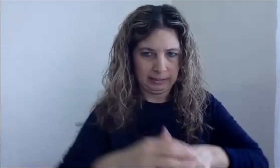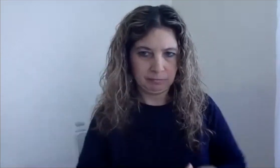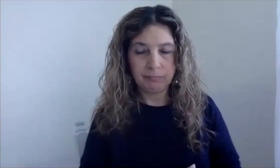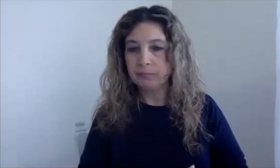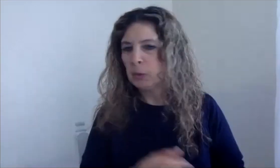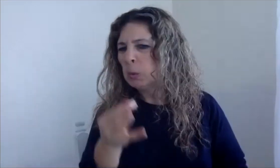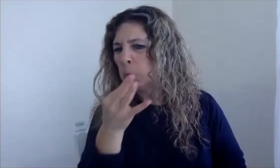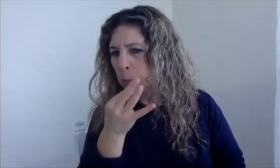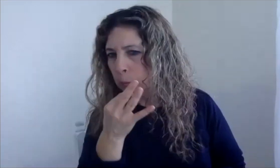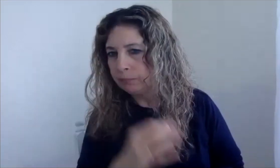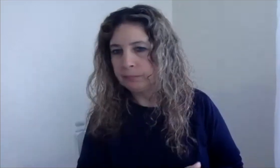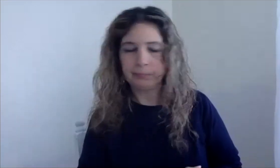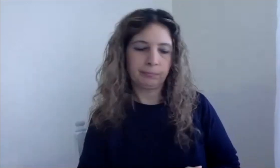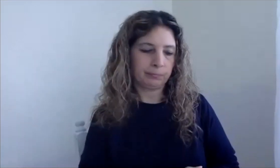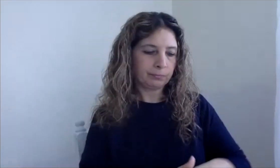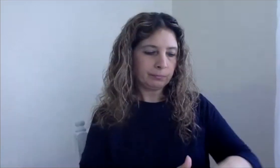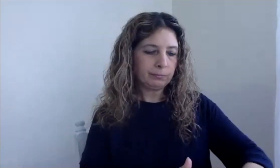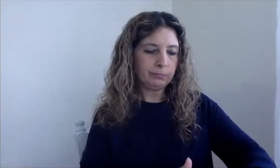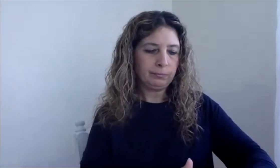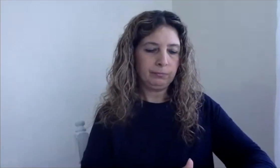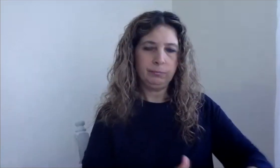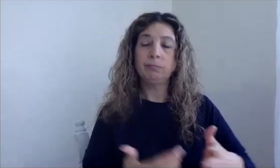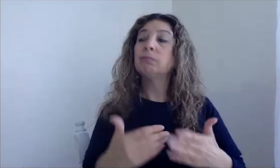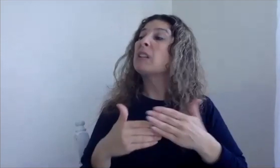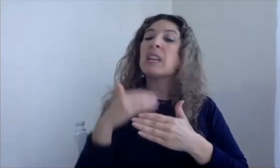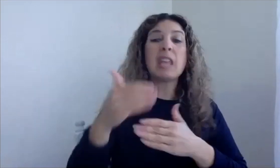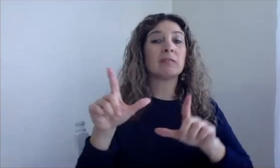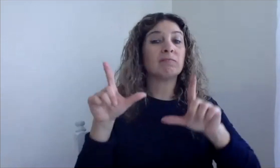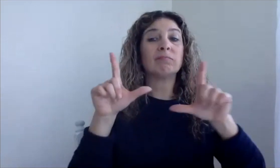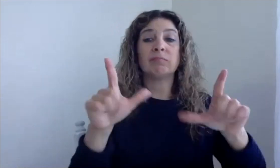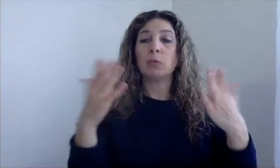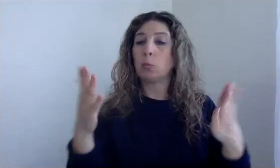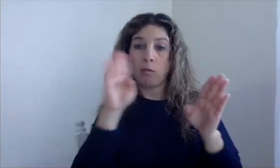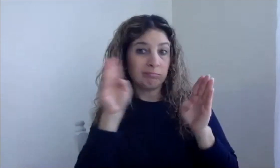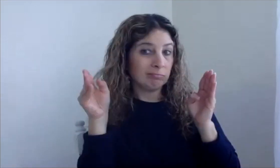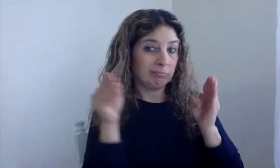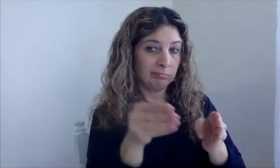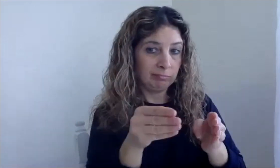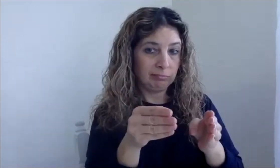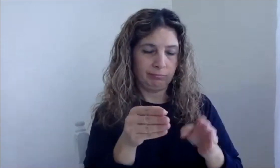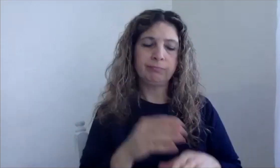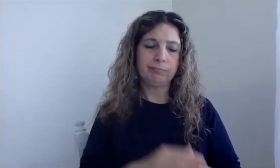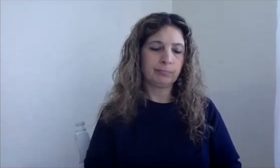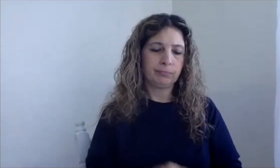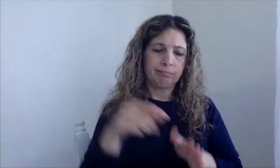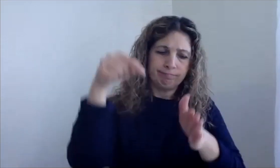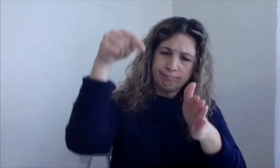I'm going to let you know what I'm going to cover in my next post, which will be pretty soon. The topic of that